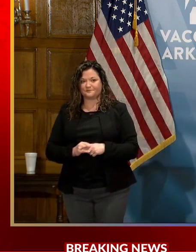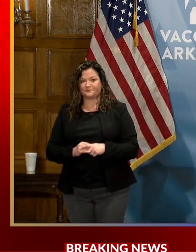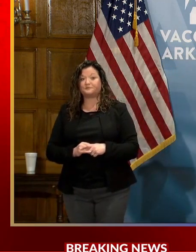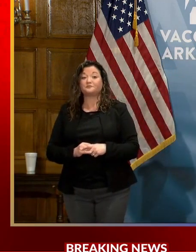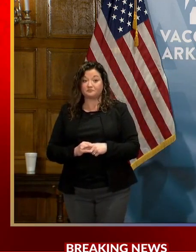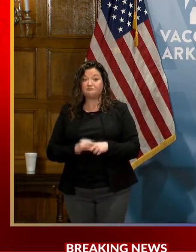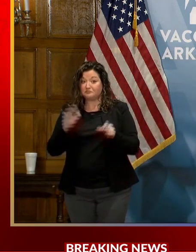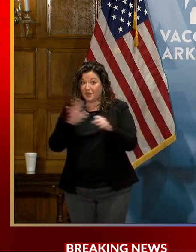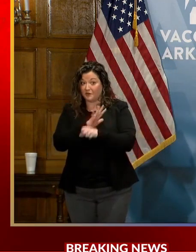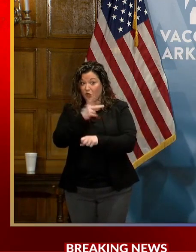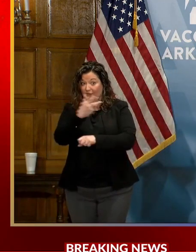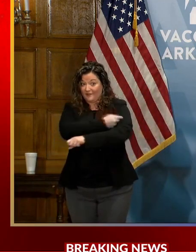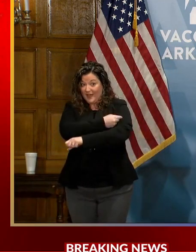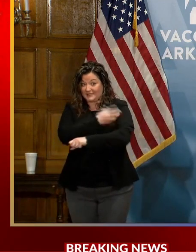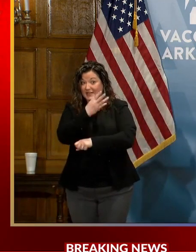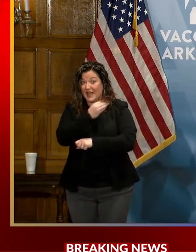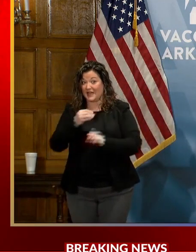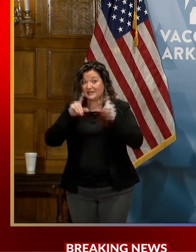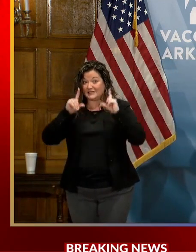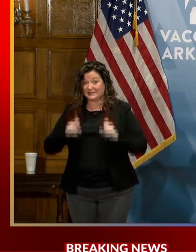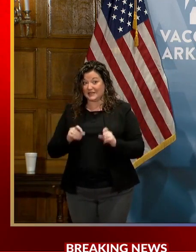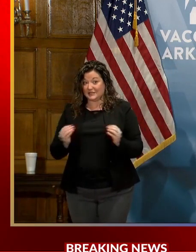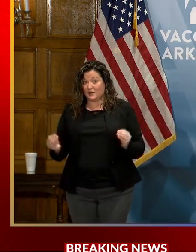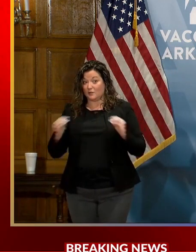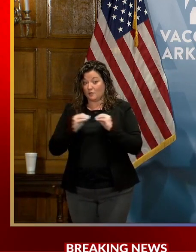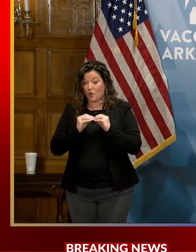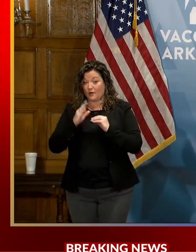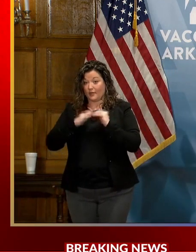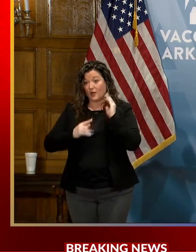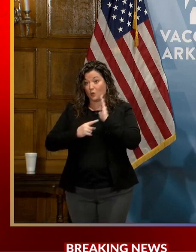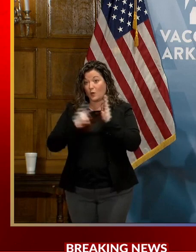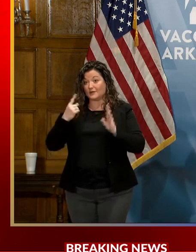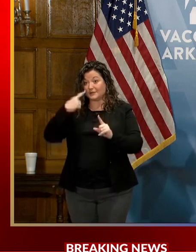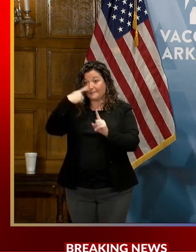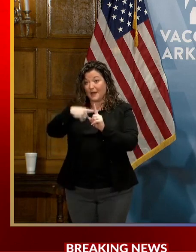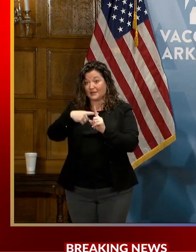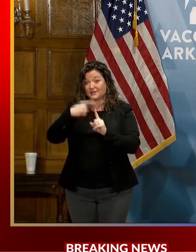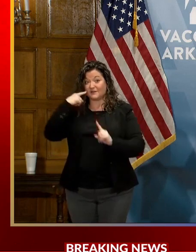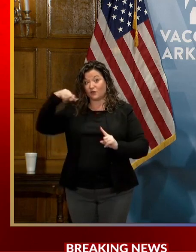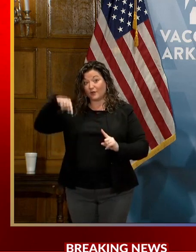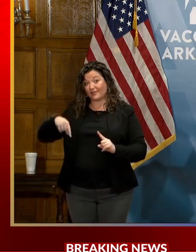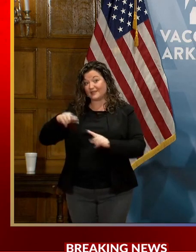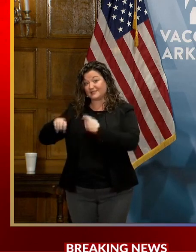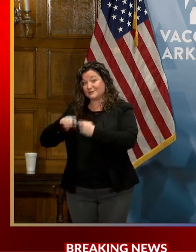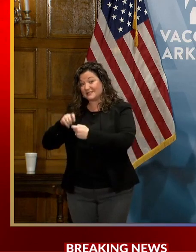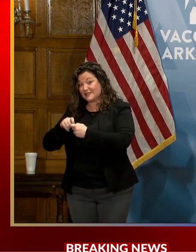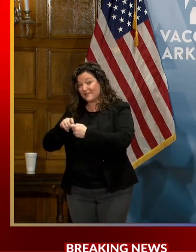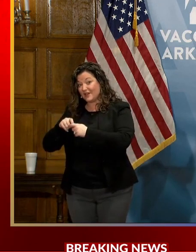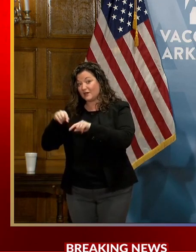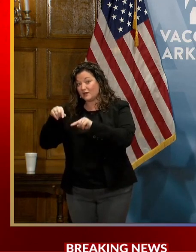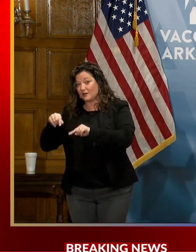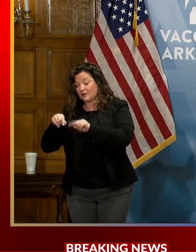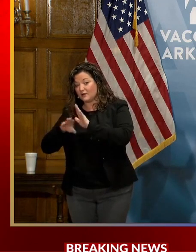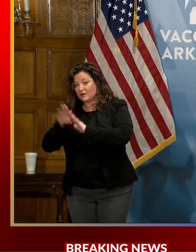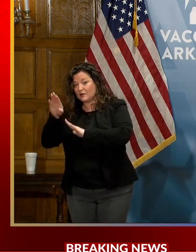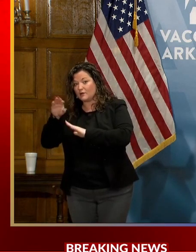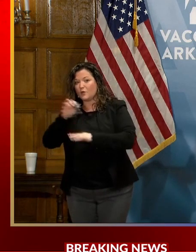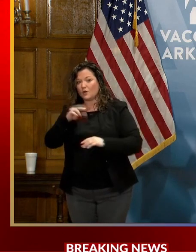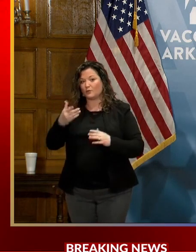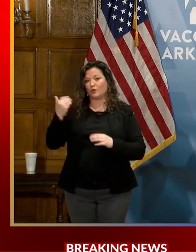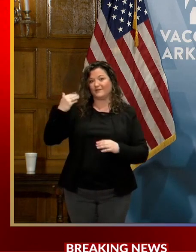So fully vaccinated and tested positive more than once in this particular spike or previously? You